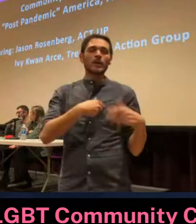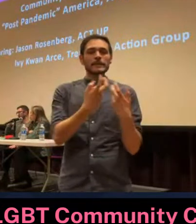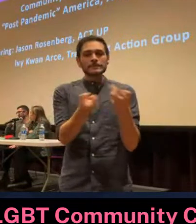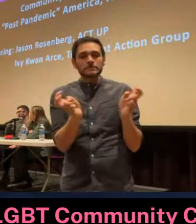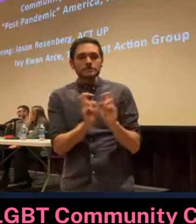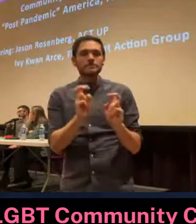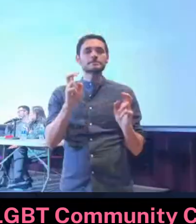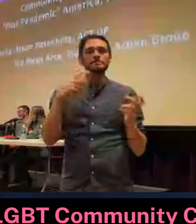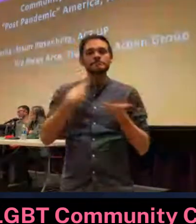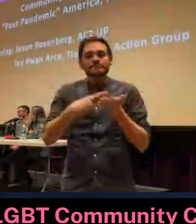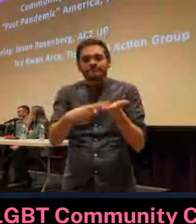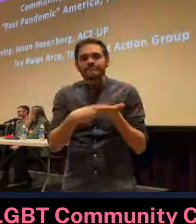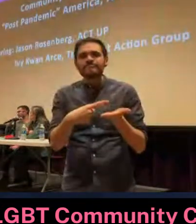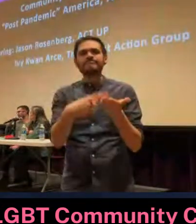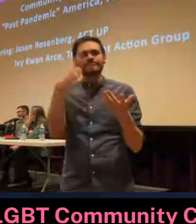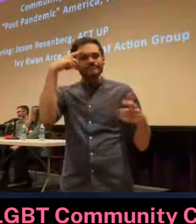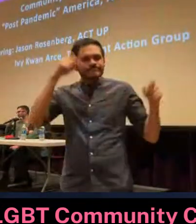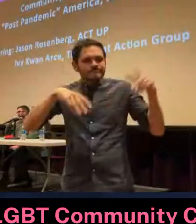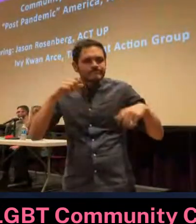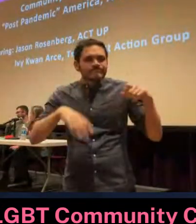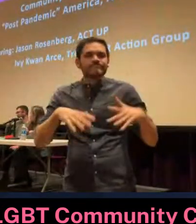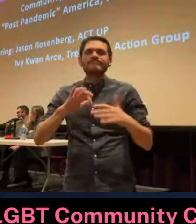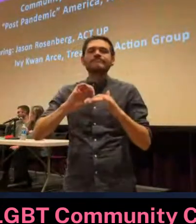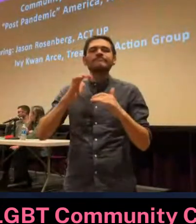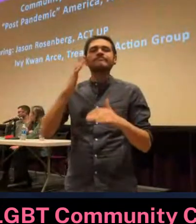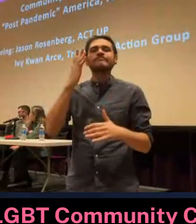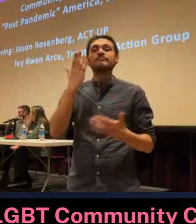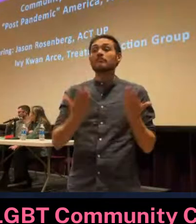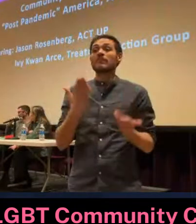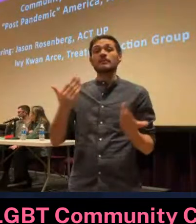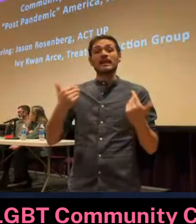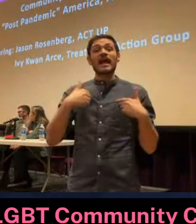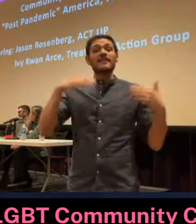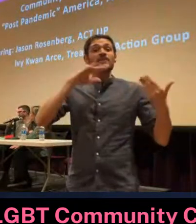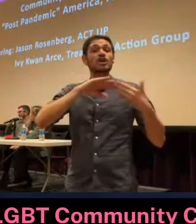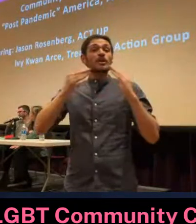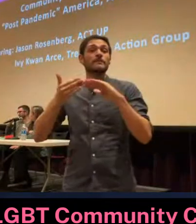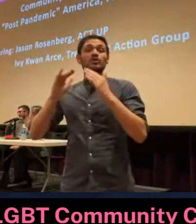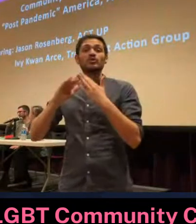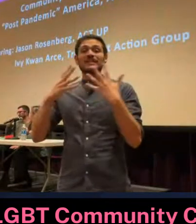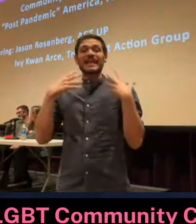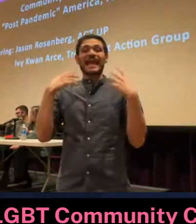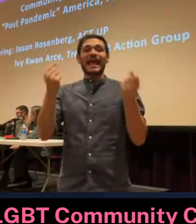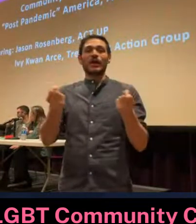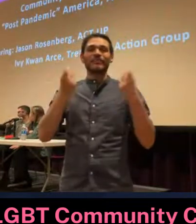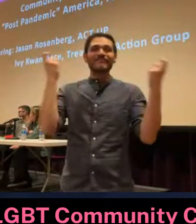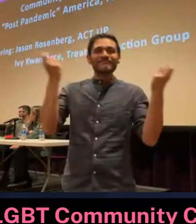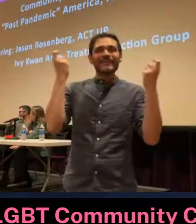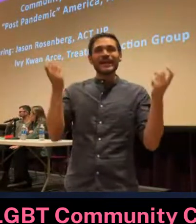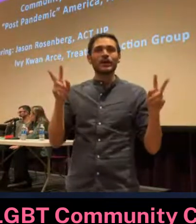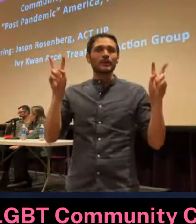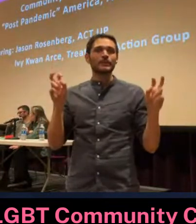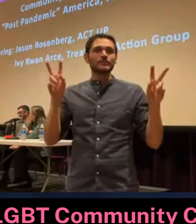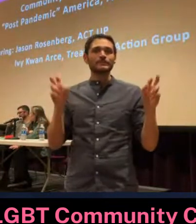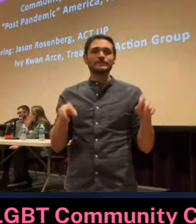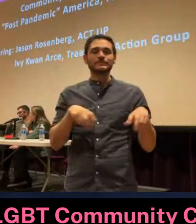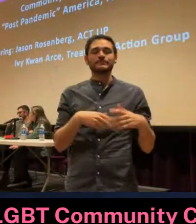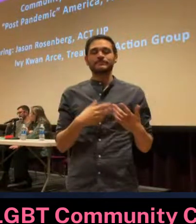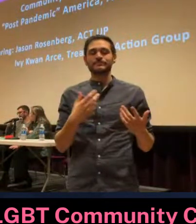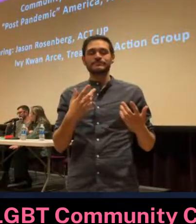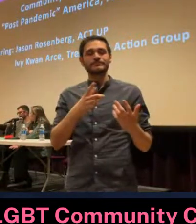Ivy, said, why don't we have a community health fair that directly impacts our